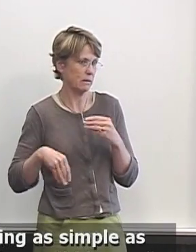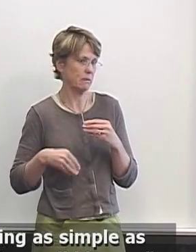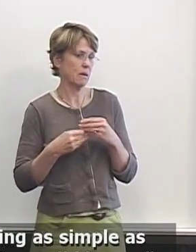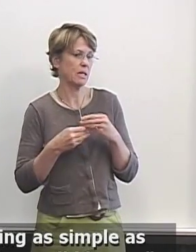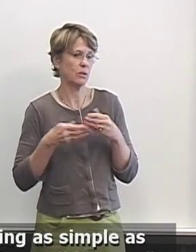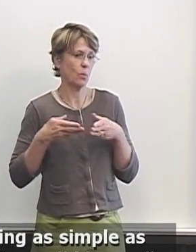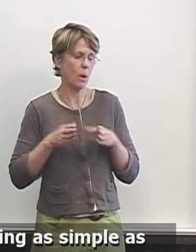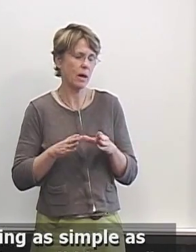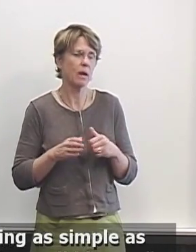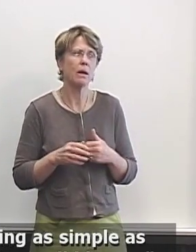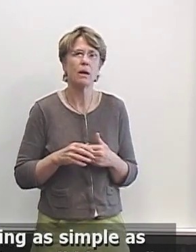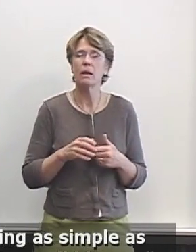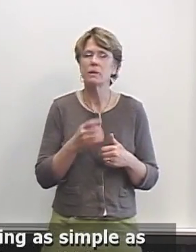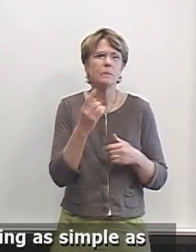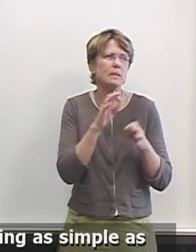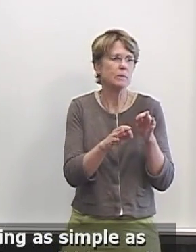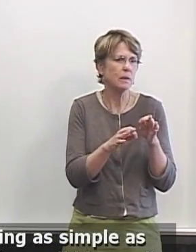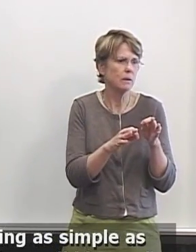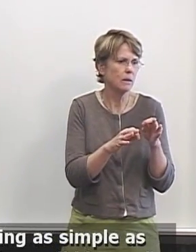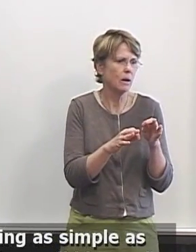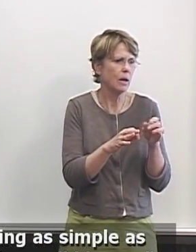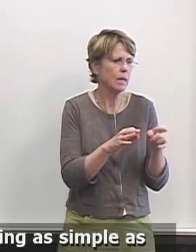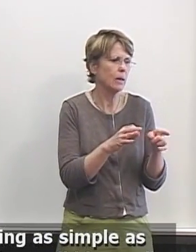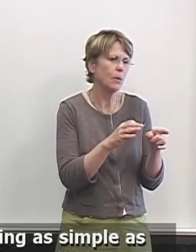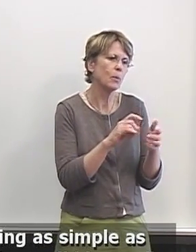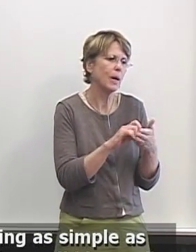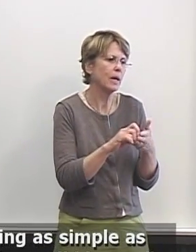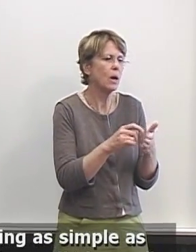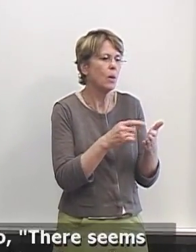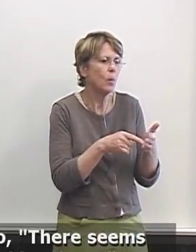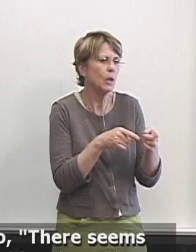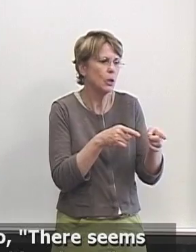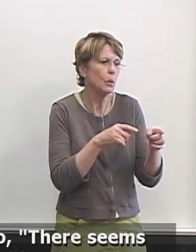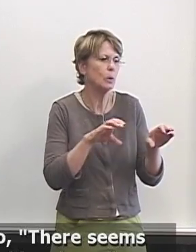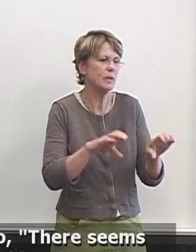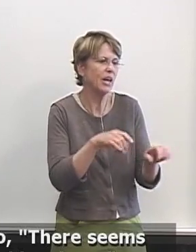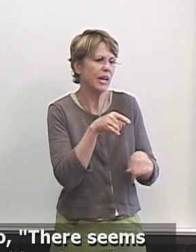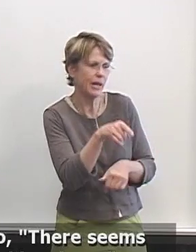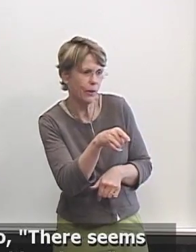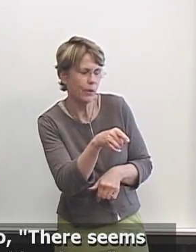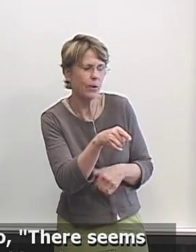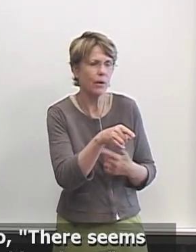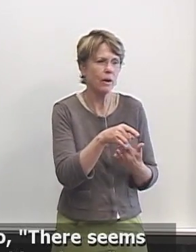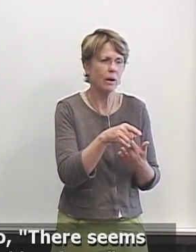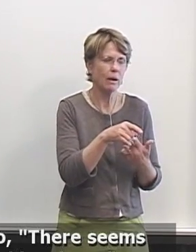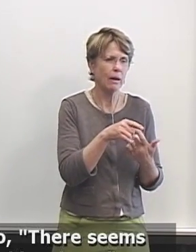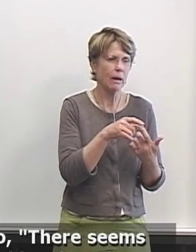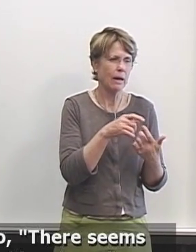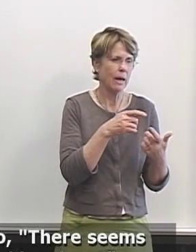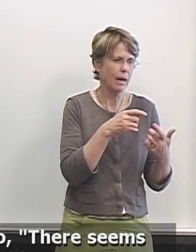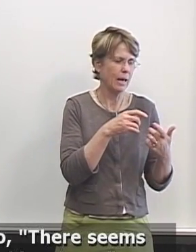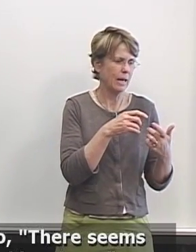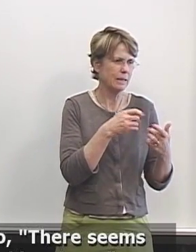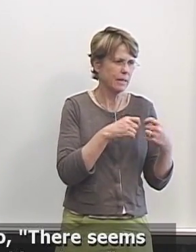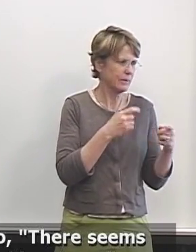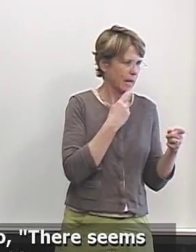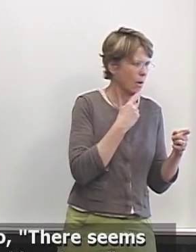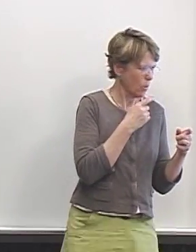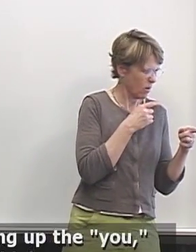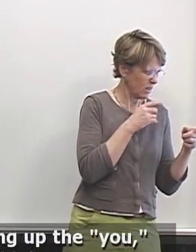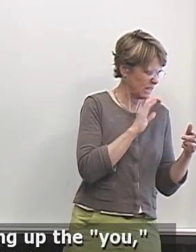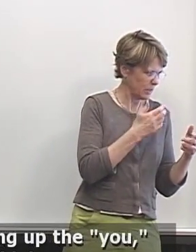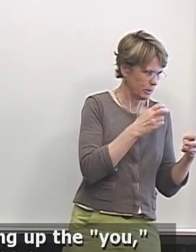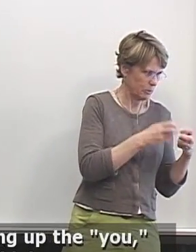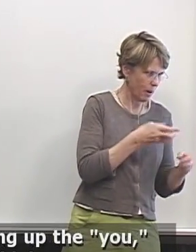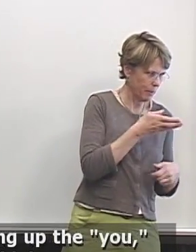as writing what you did here, as opposed to, there seems to be a problem here. I